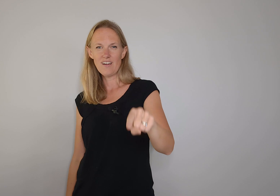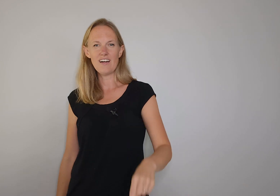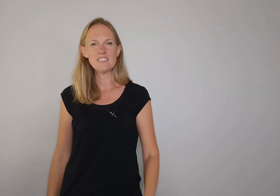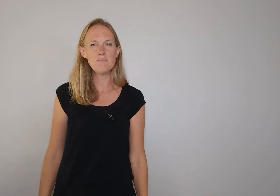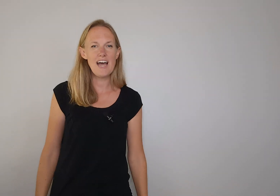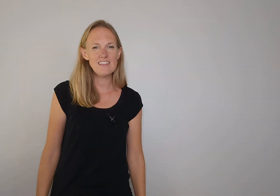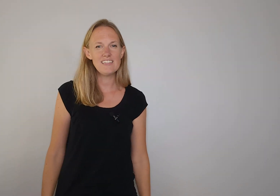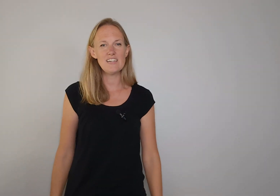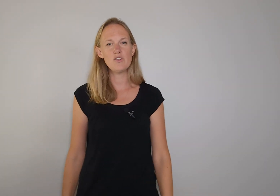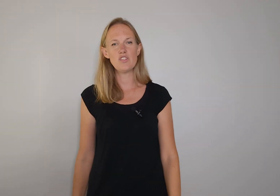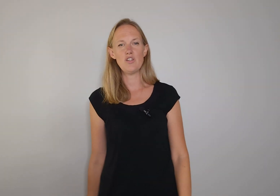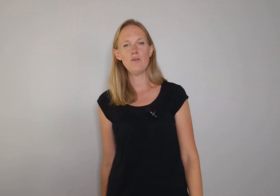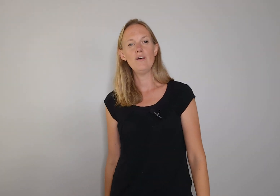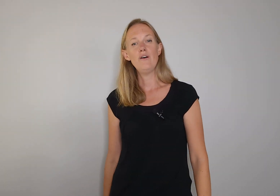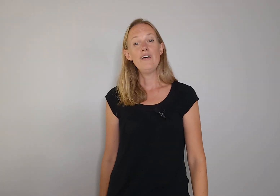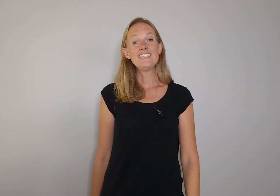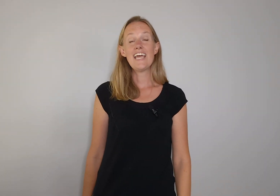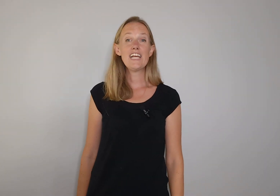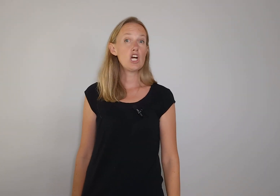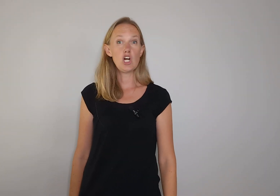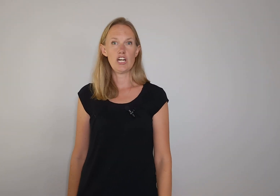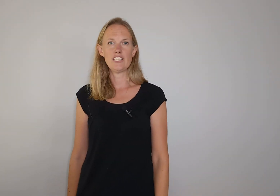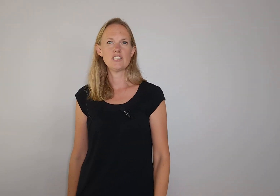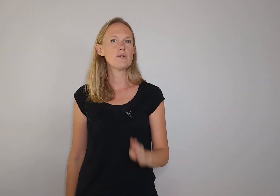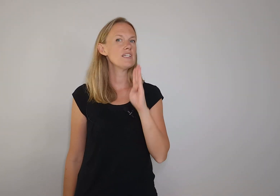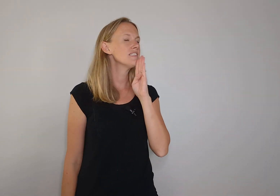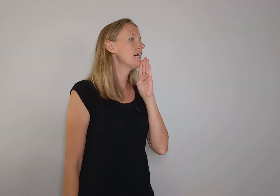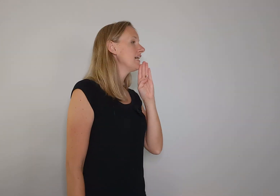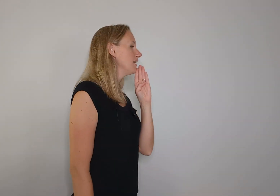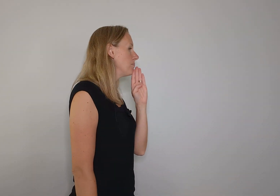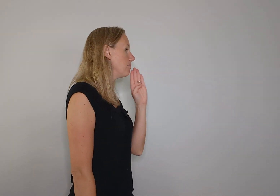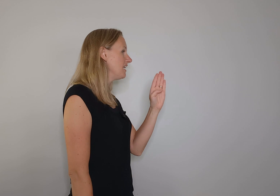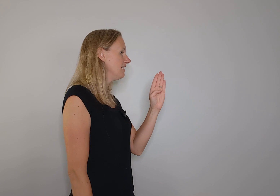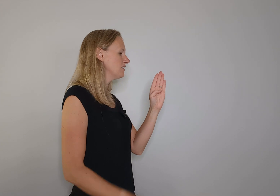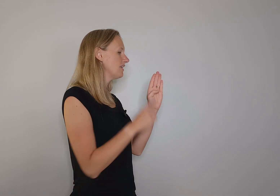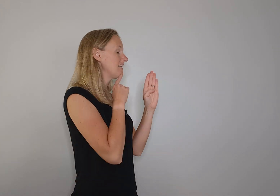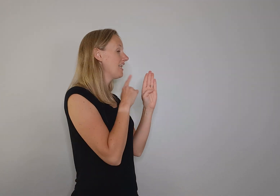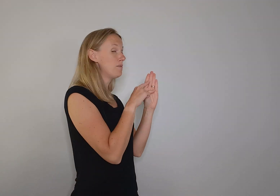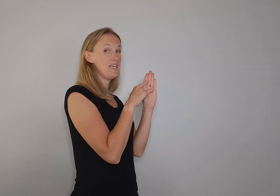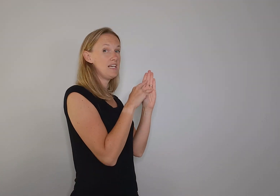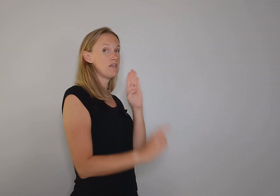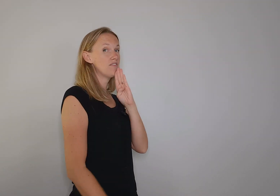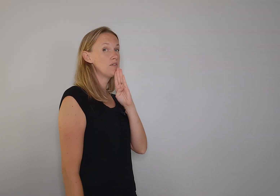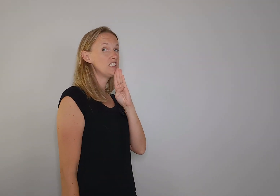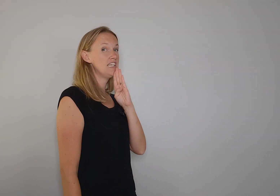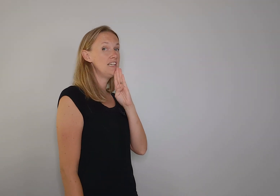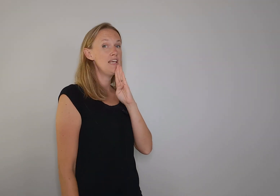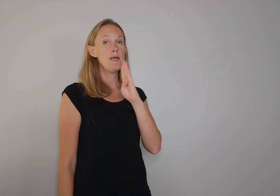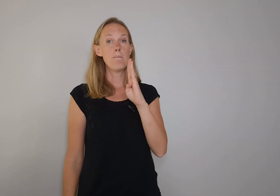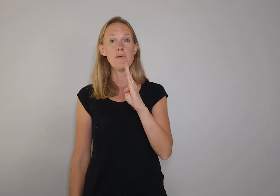God is madly in love with you. Take courage. So we're going to sign B. So that's the letter B coming out from your chin.